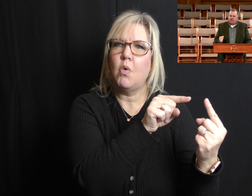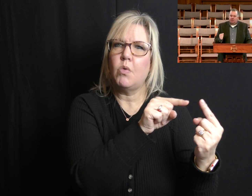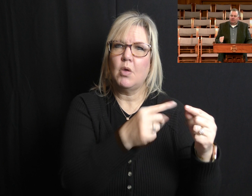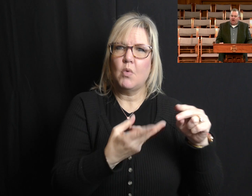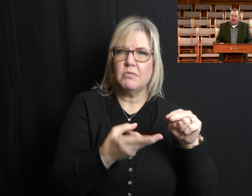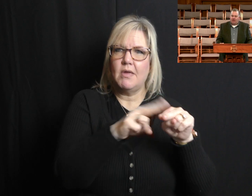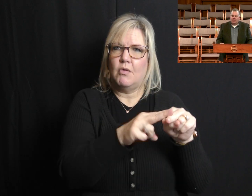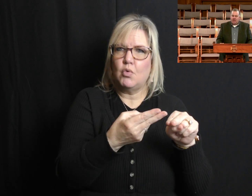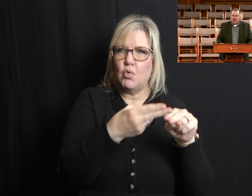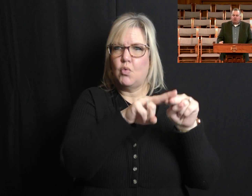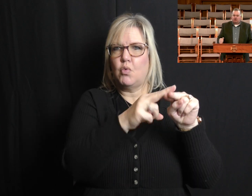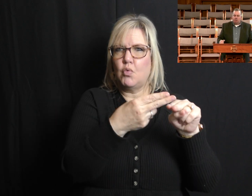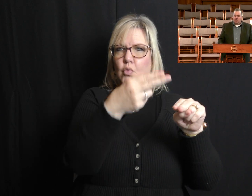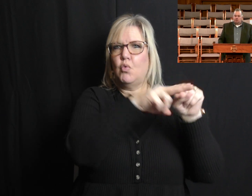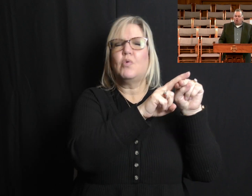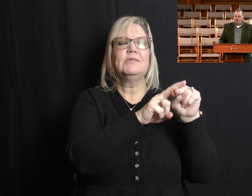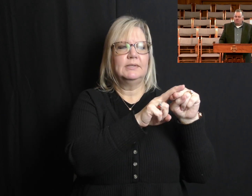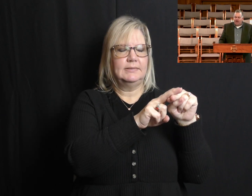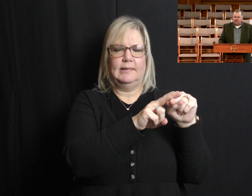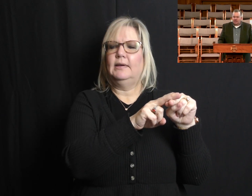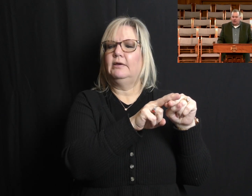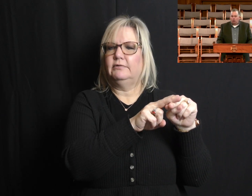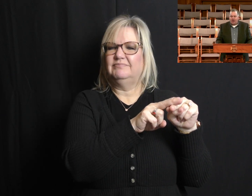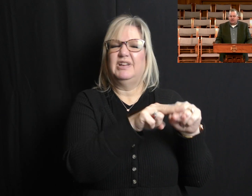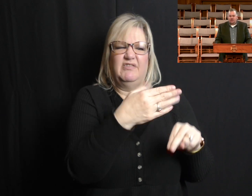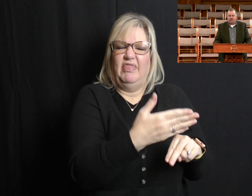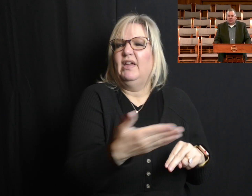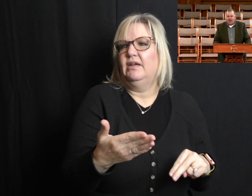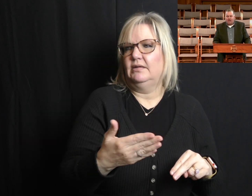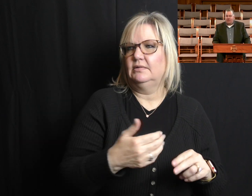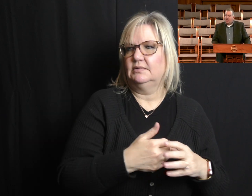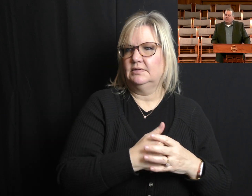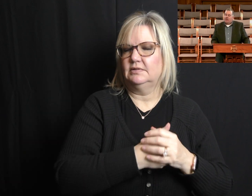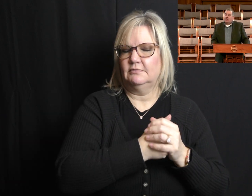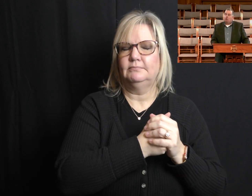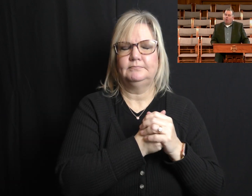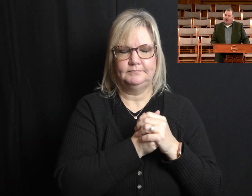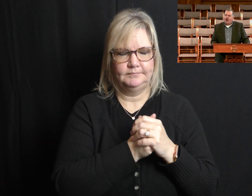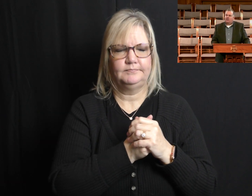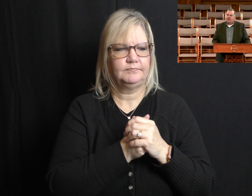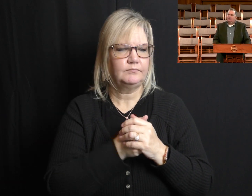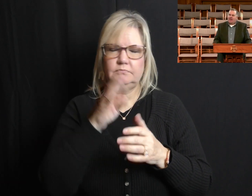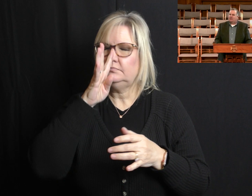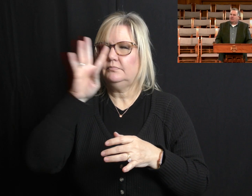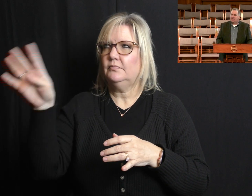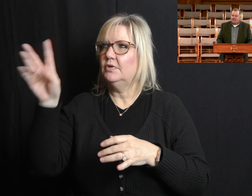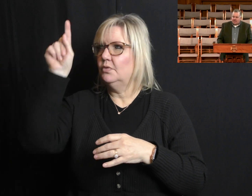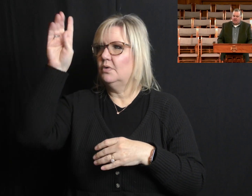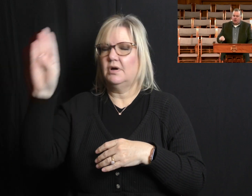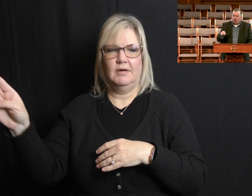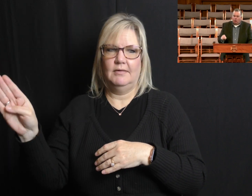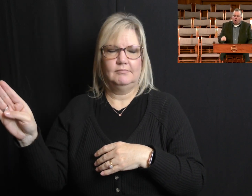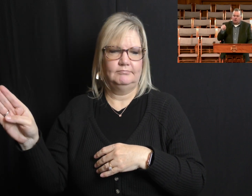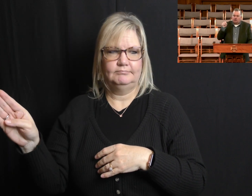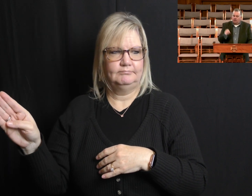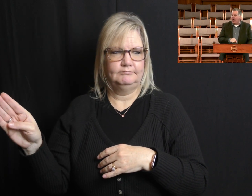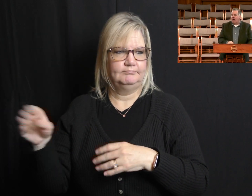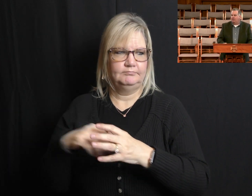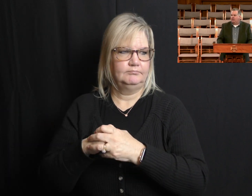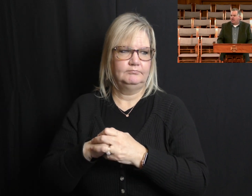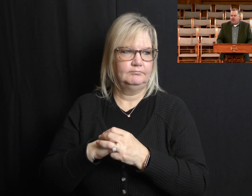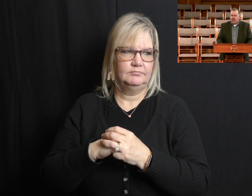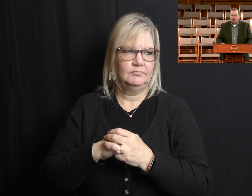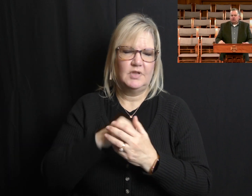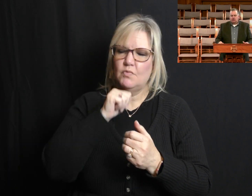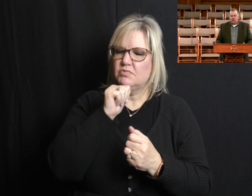the kingdom of God. He was much more invested in a wasted life than he was invested in any works of